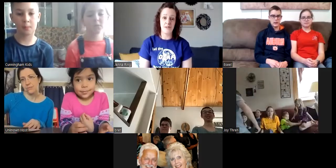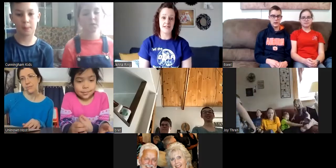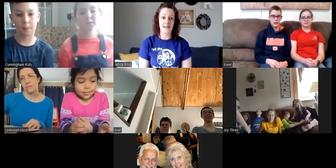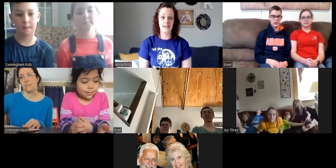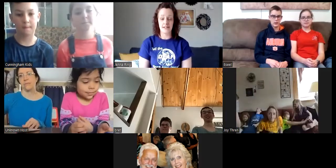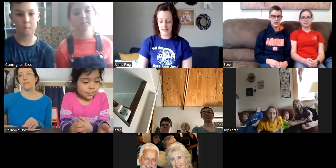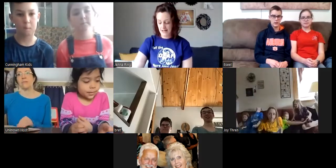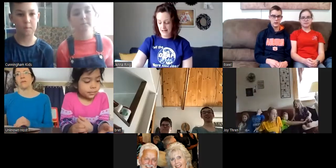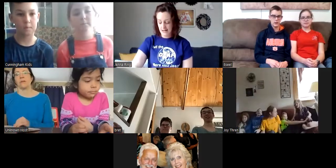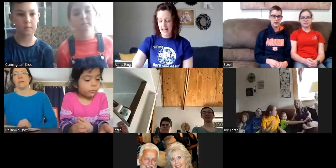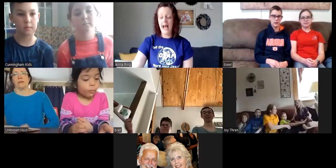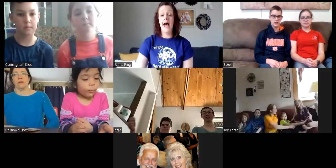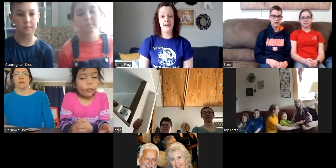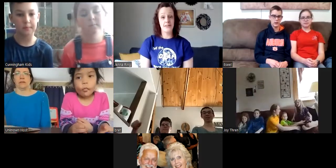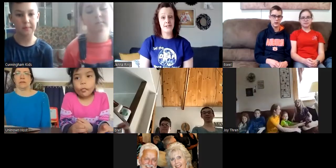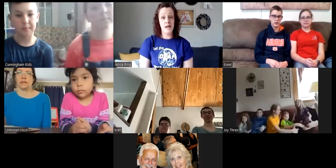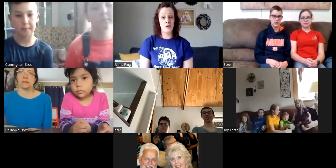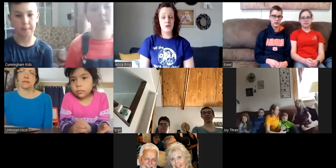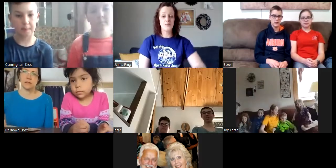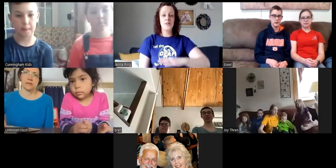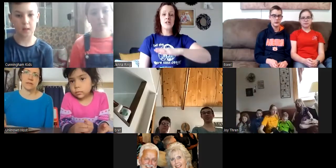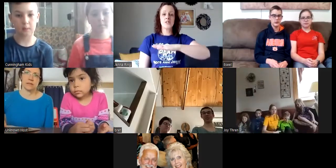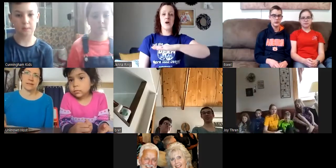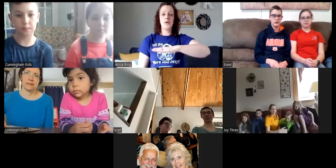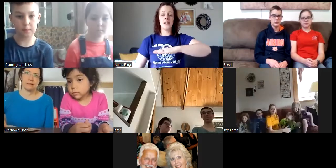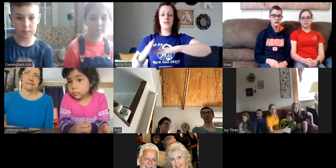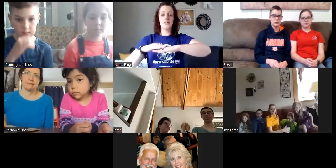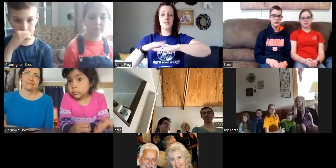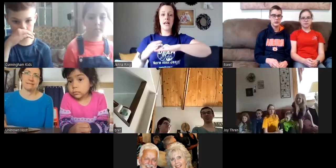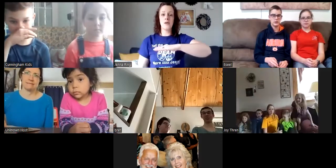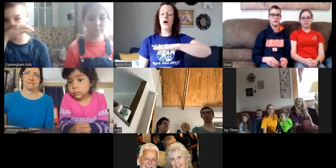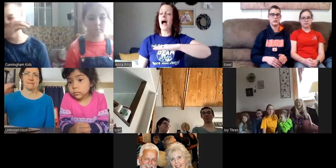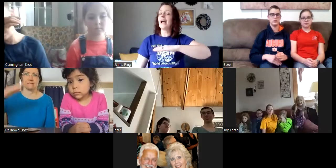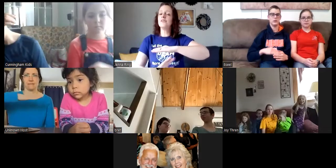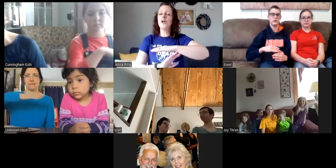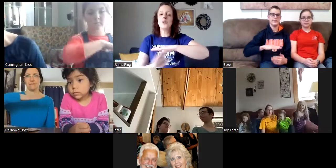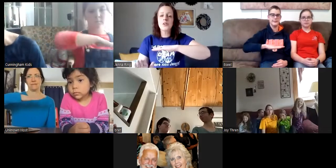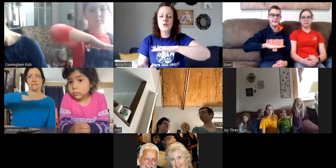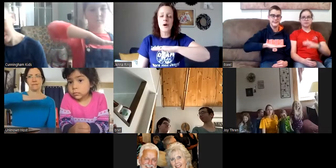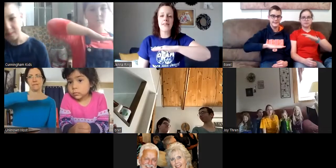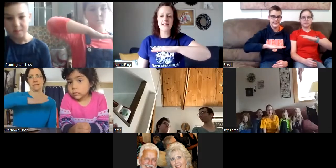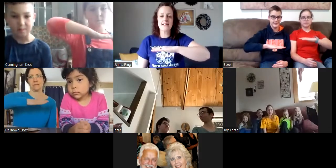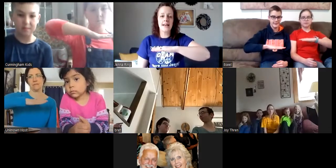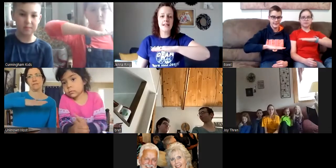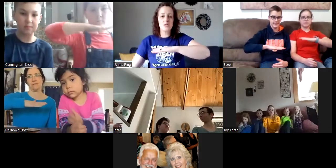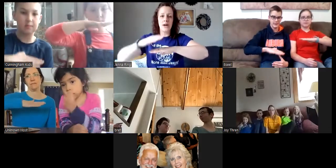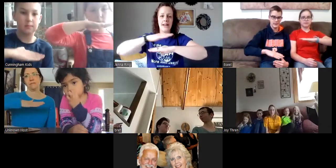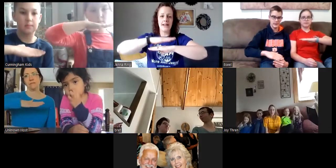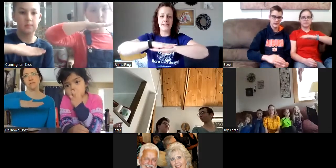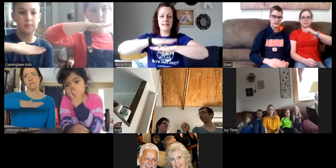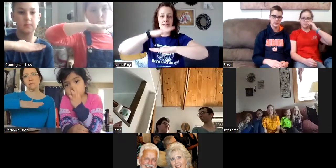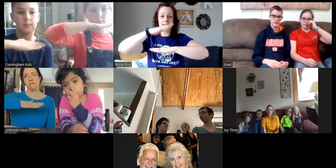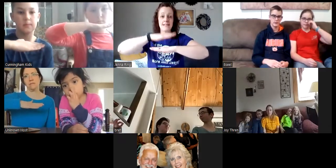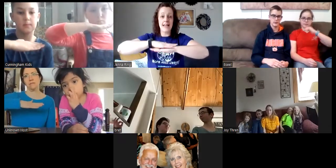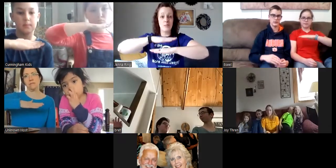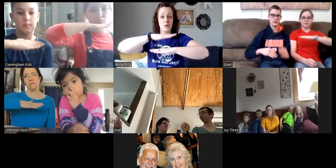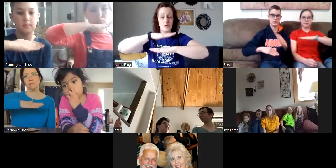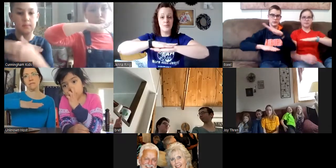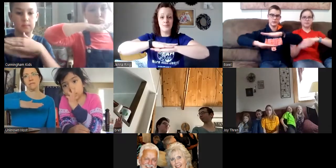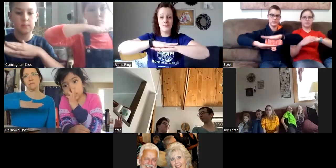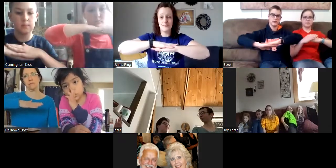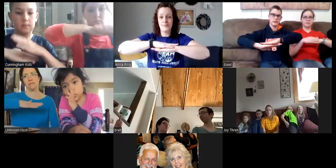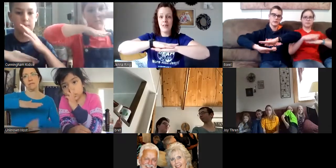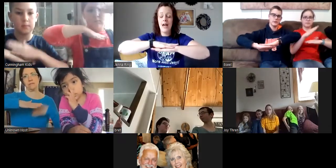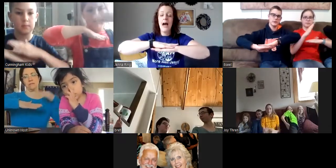going to have me sit at the table. So here's your table. I have no clue why this sign is the way it is. It's the